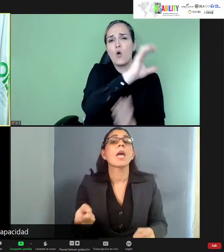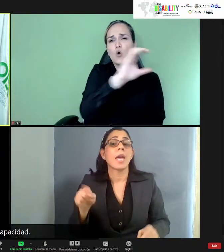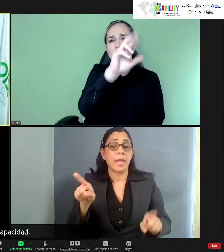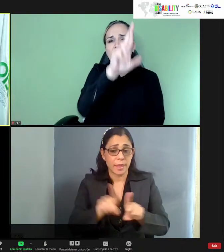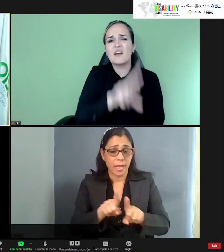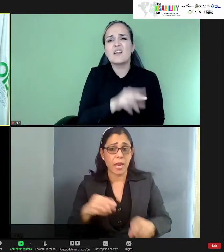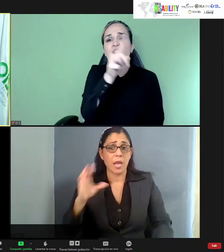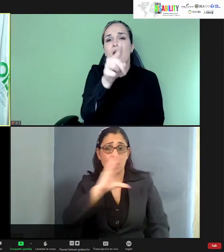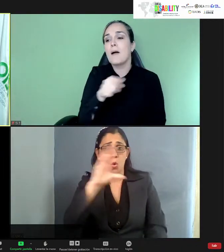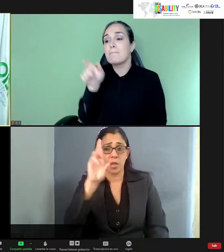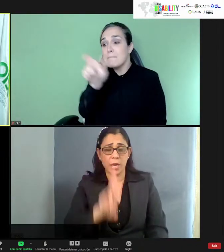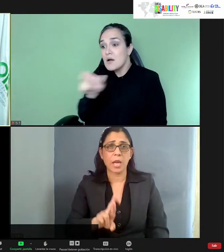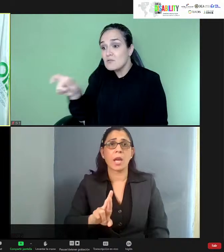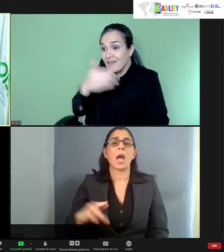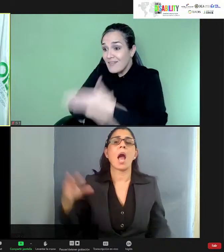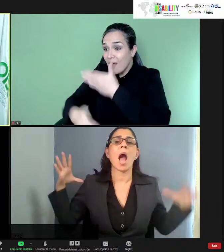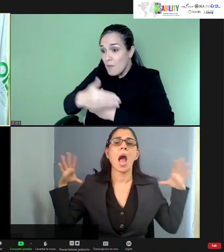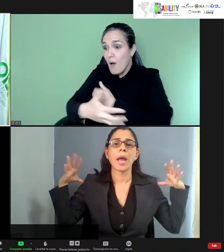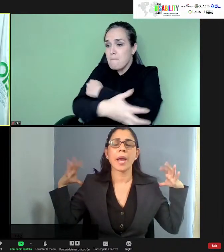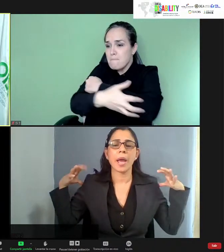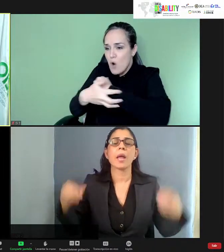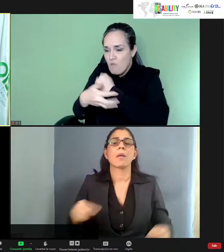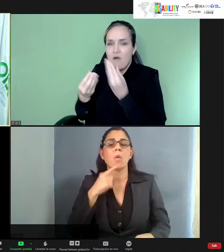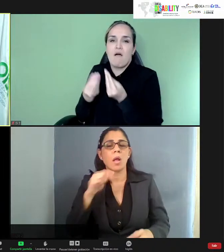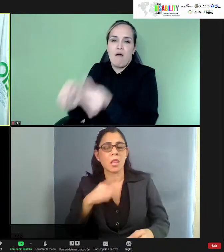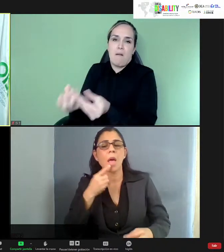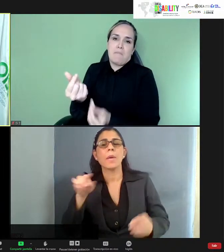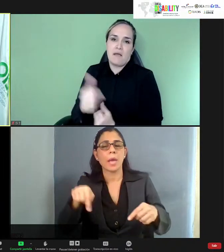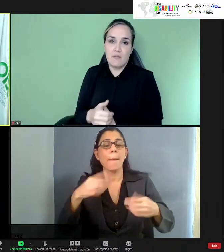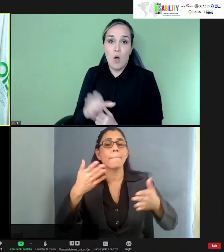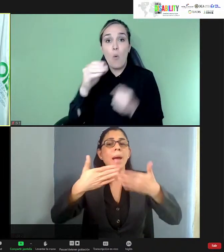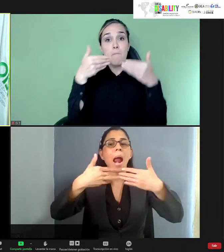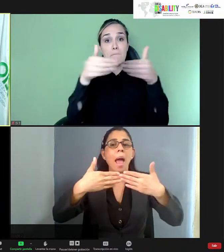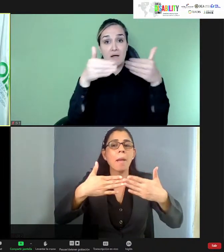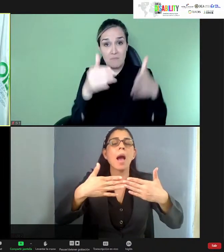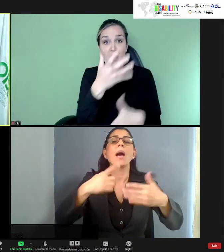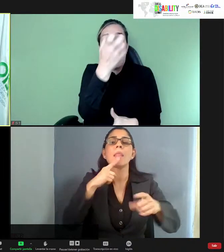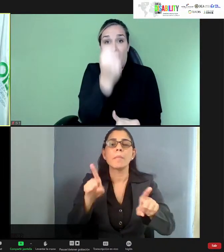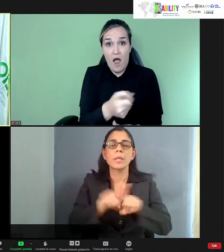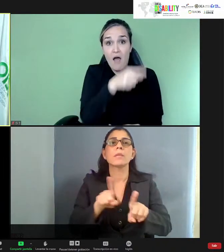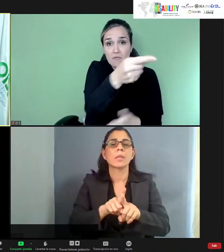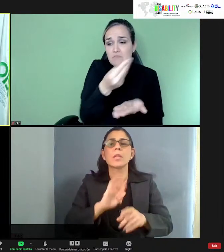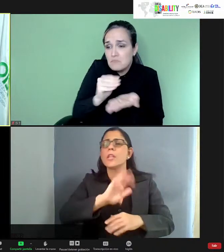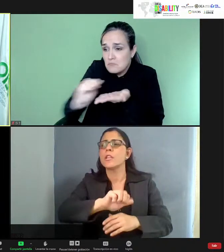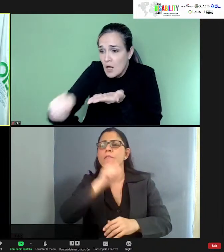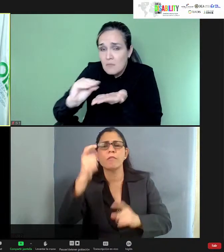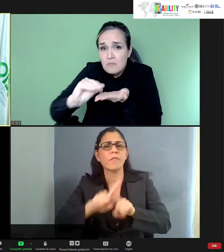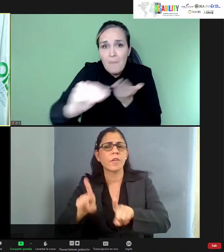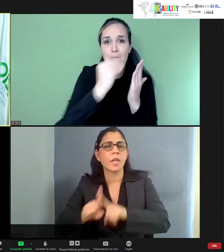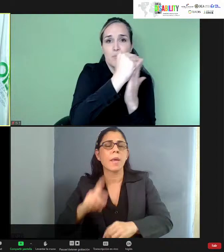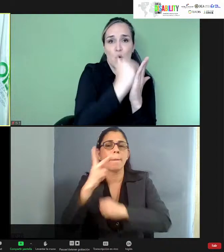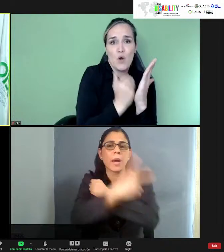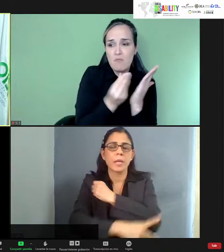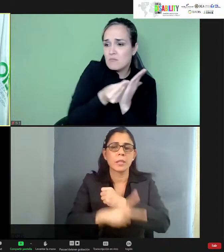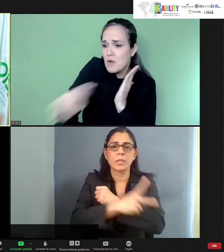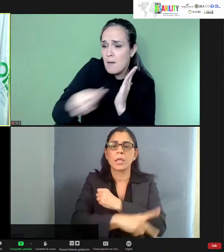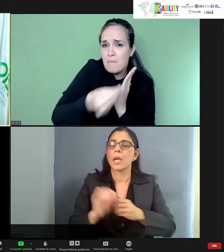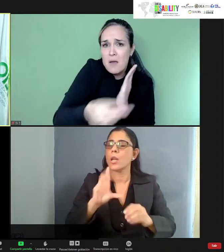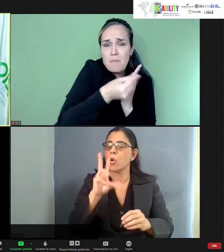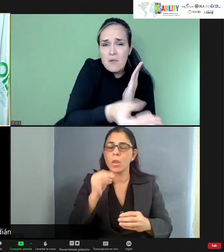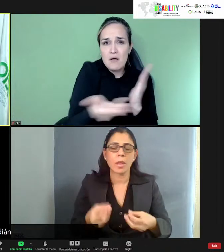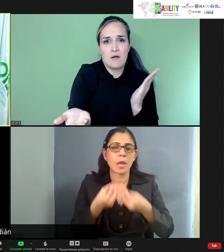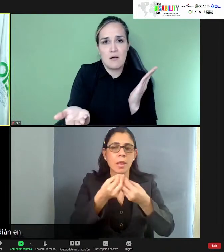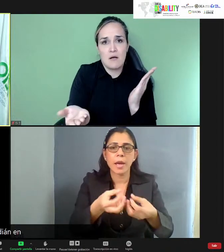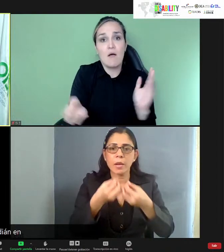so here in costa rica we're having a guardian program in panama and so countries that